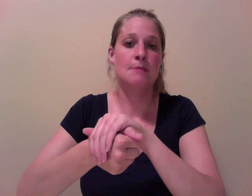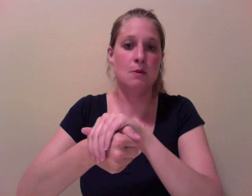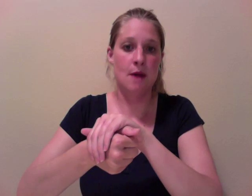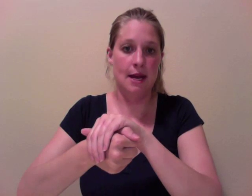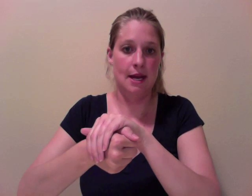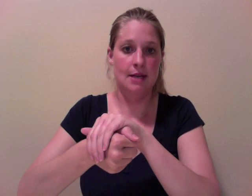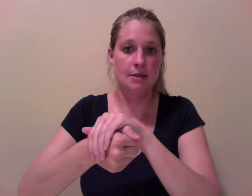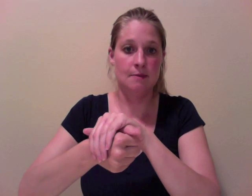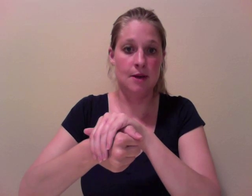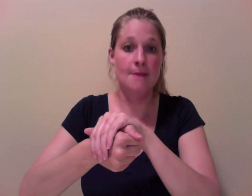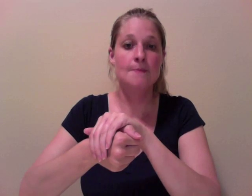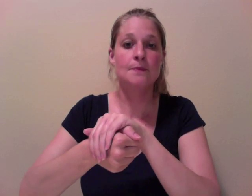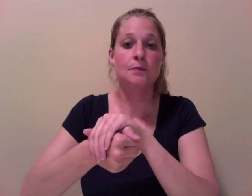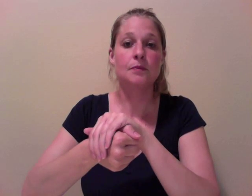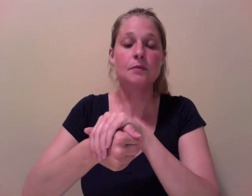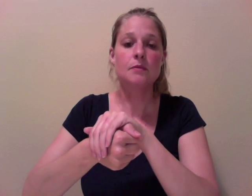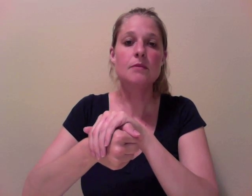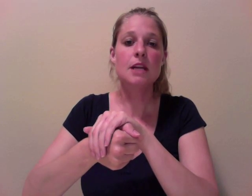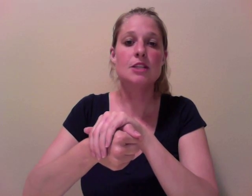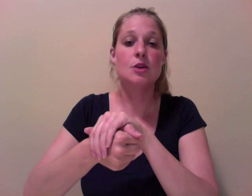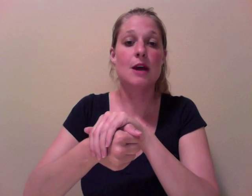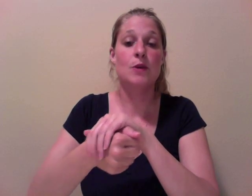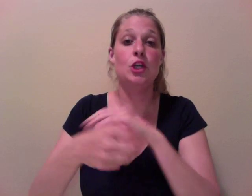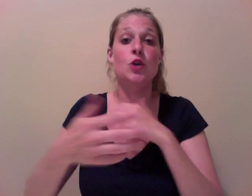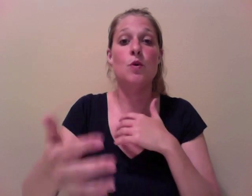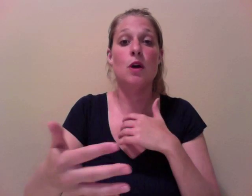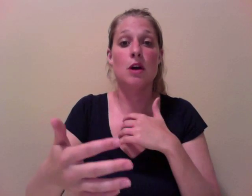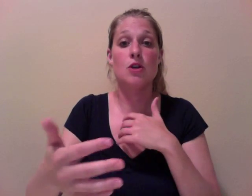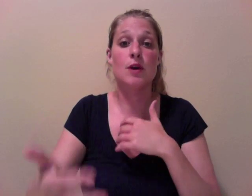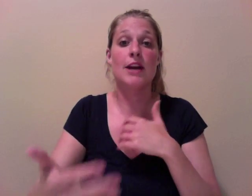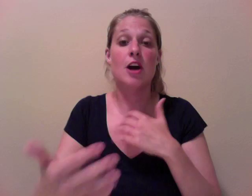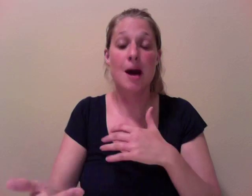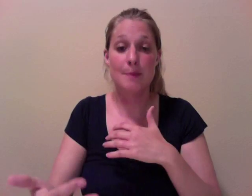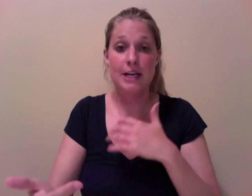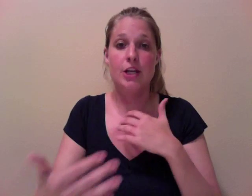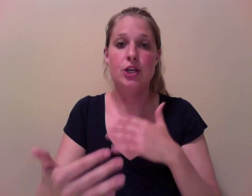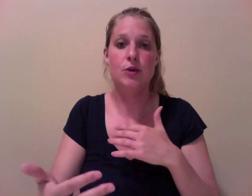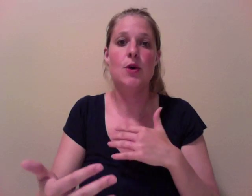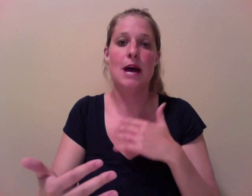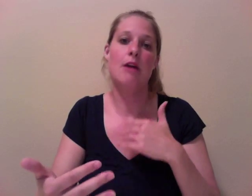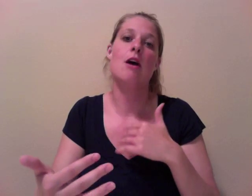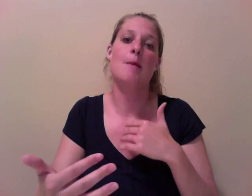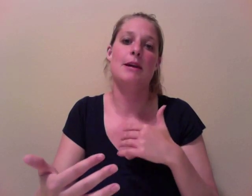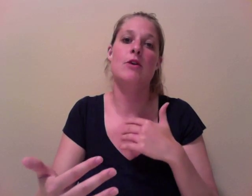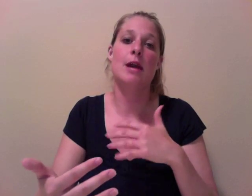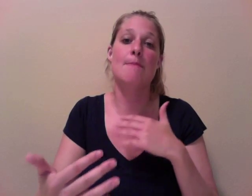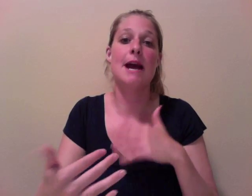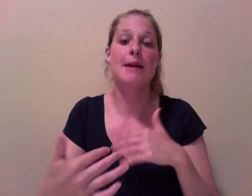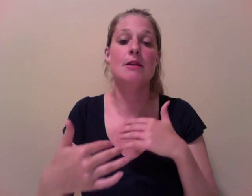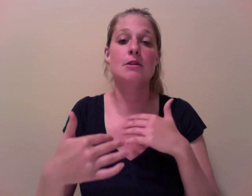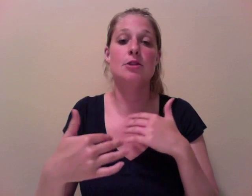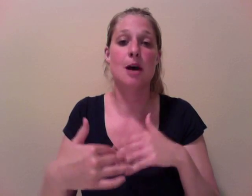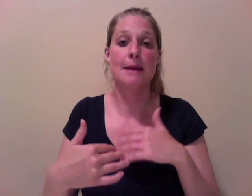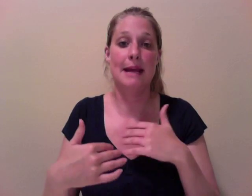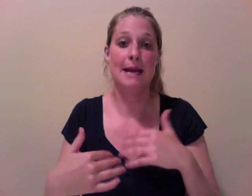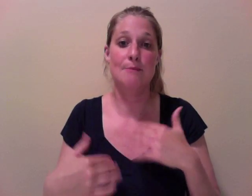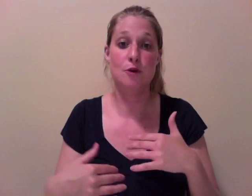right hand, okay? So that when you are trying to copy it, you know how to copy it. Okay, my dominant hand moves. So if